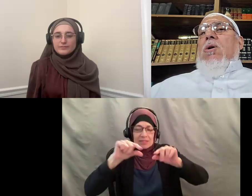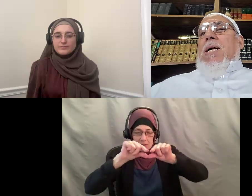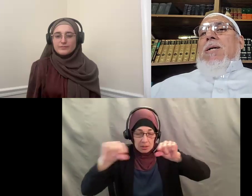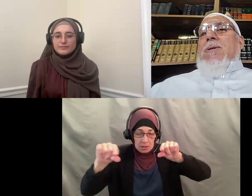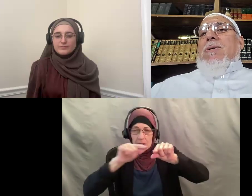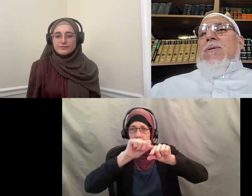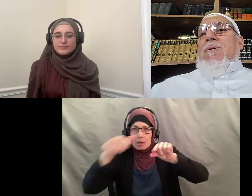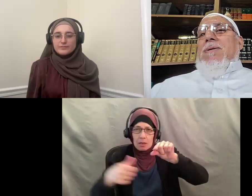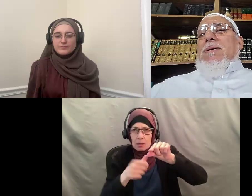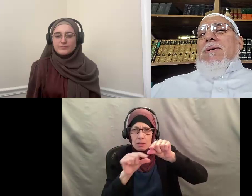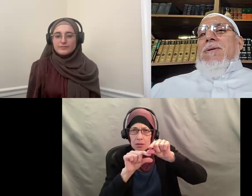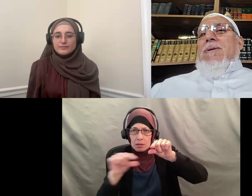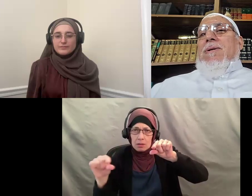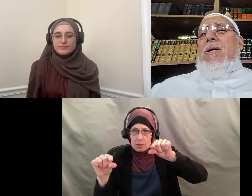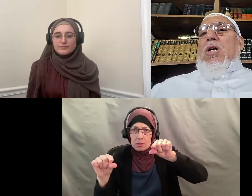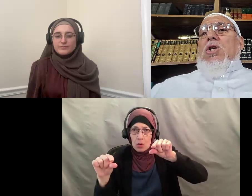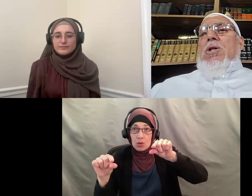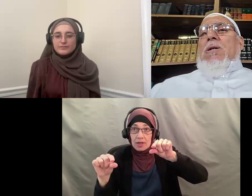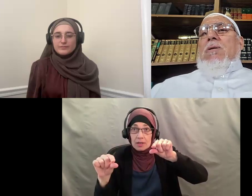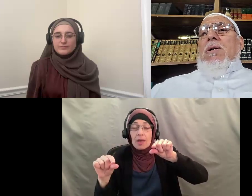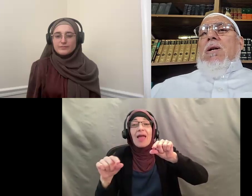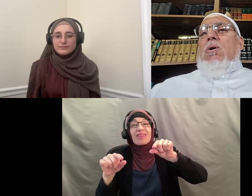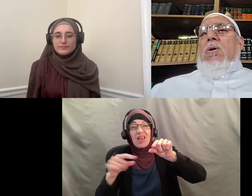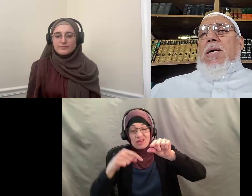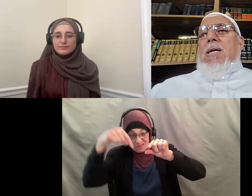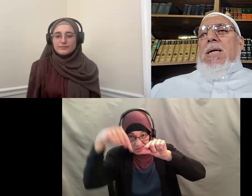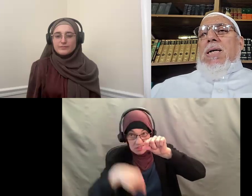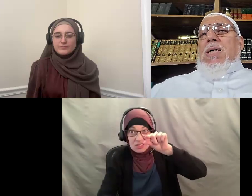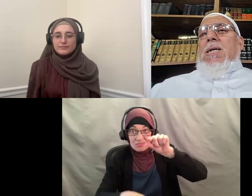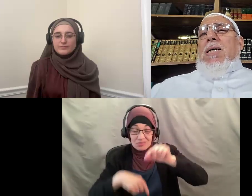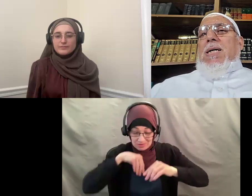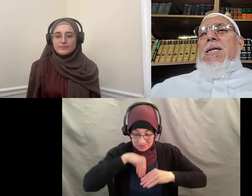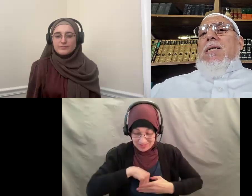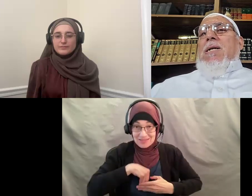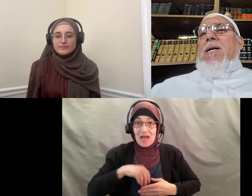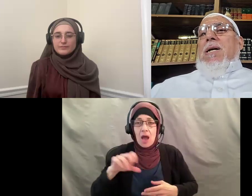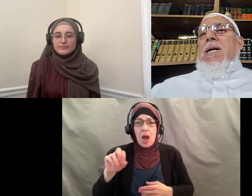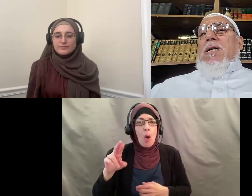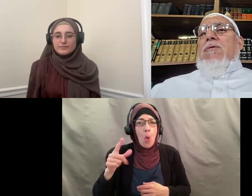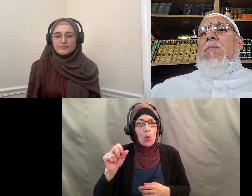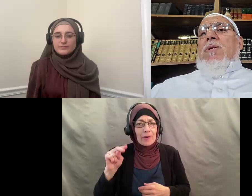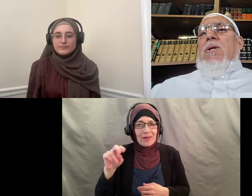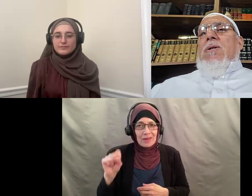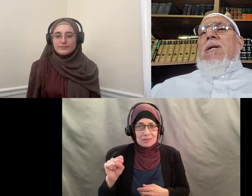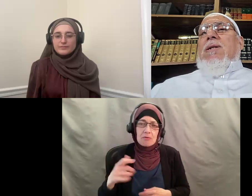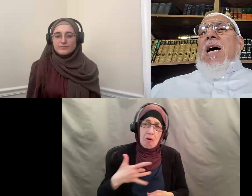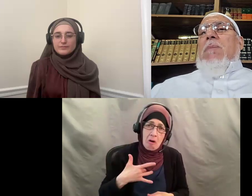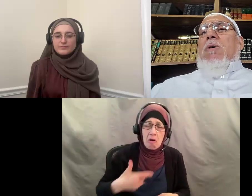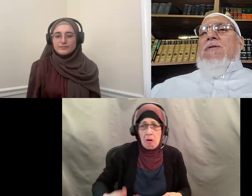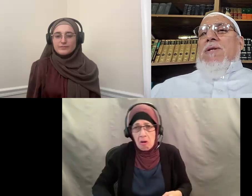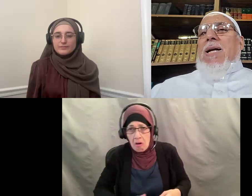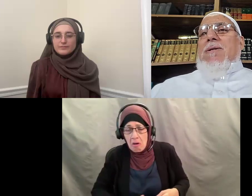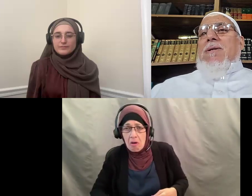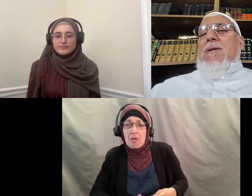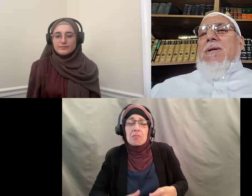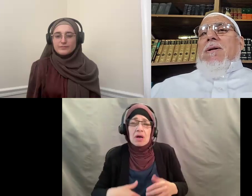internal organs. Each internal organ is created from certain type